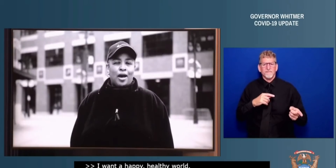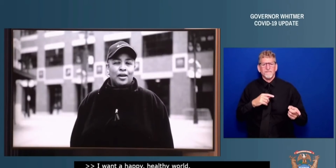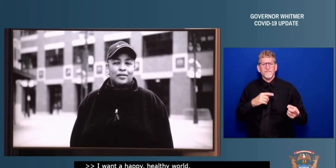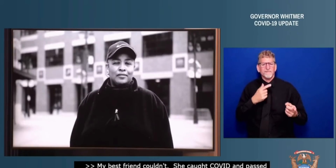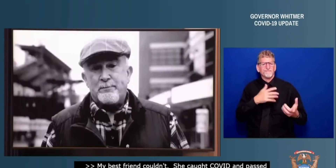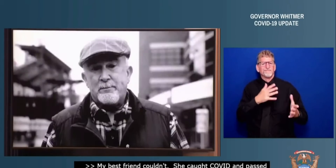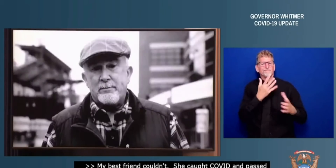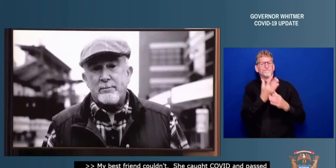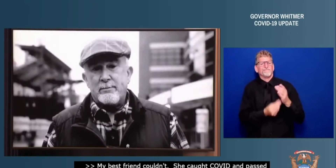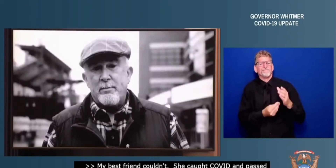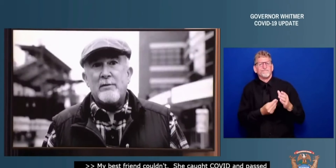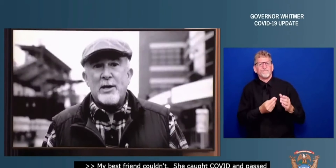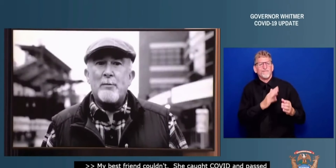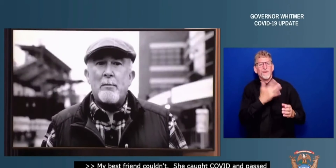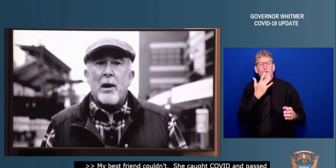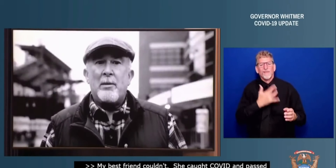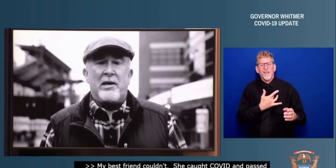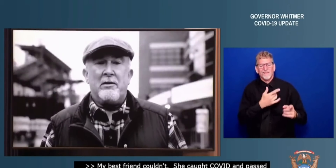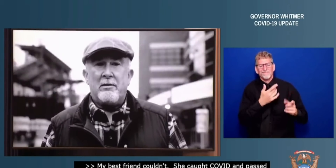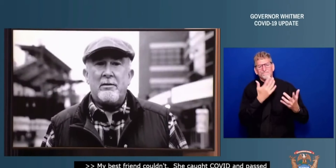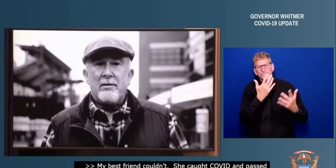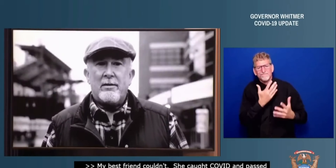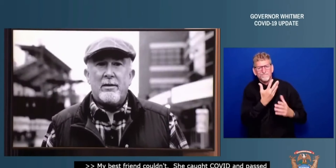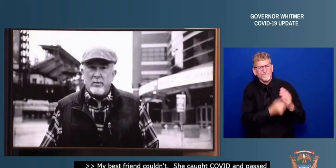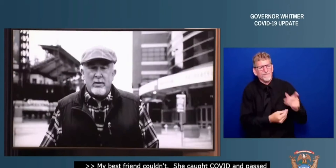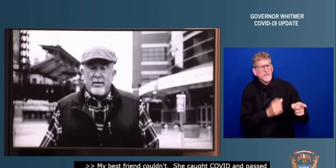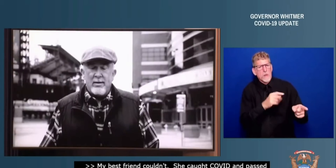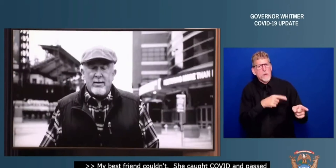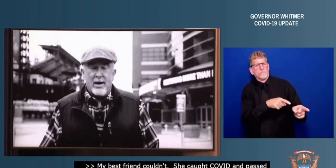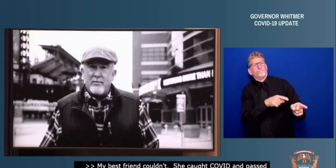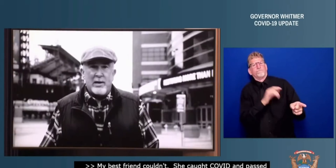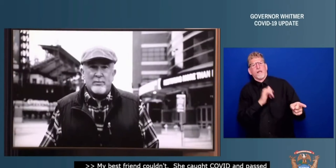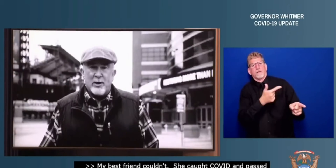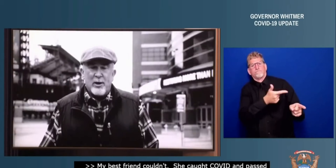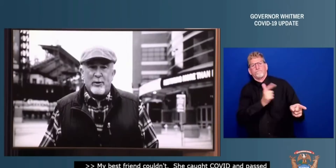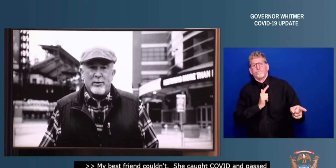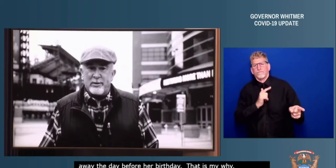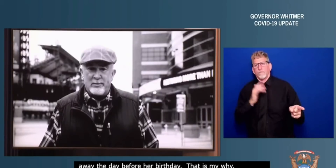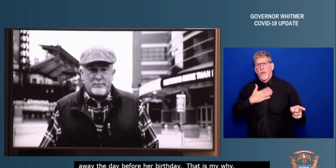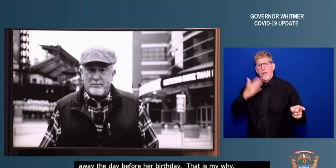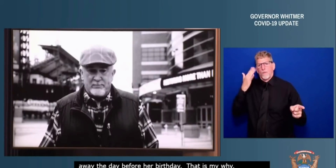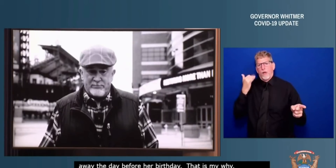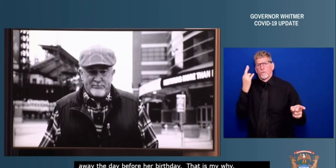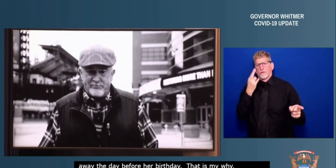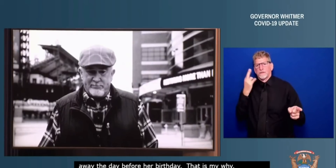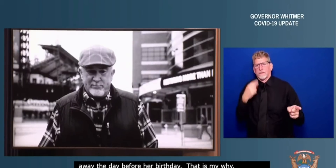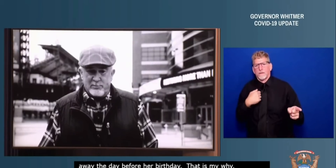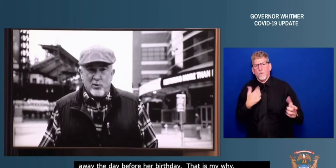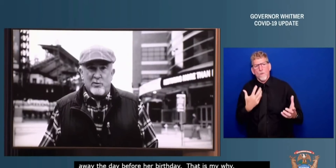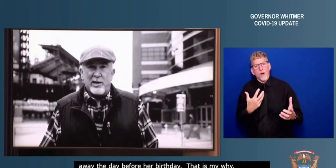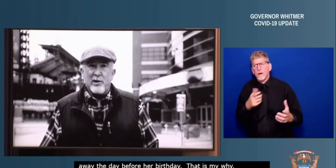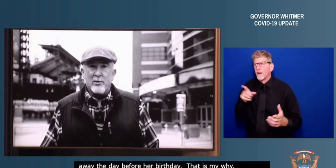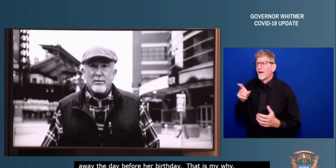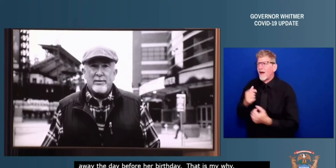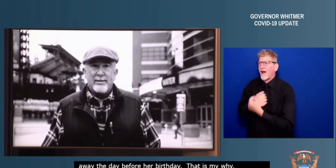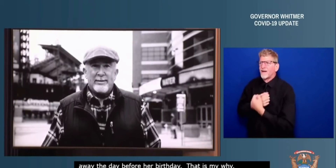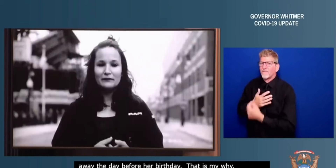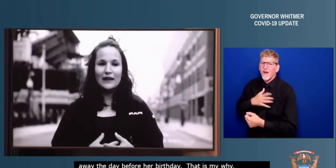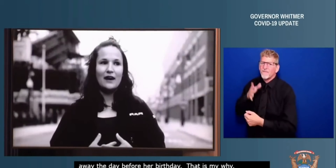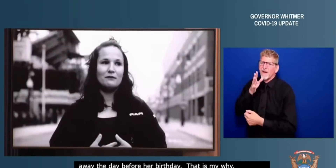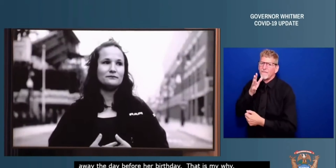my why. Be able to hug my mom again. I haven't been able to hug her in over a